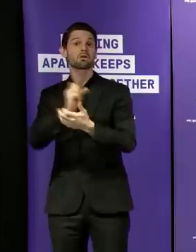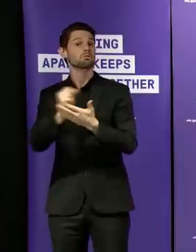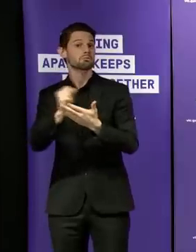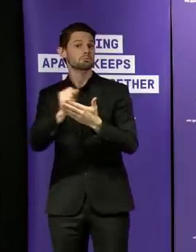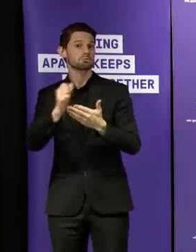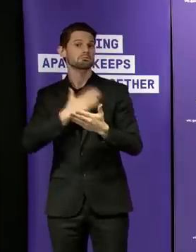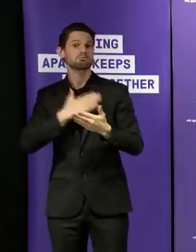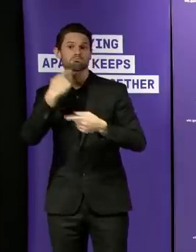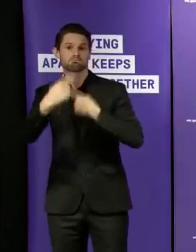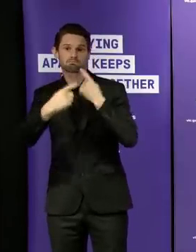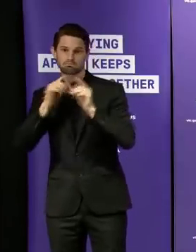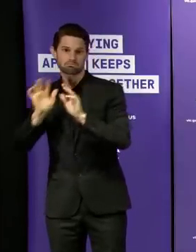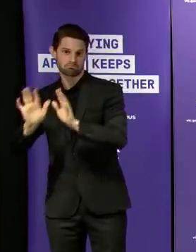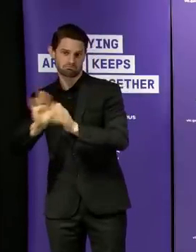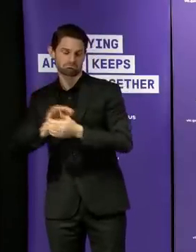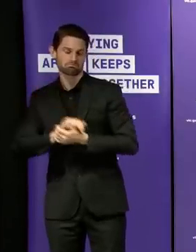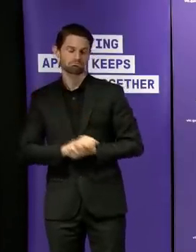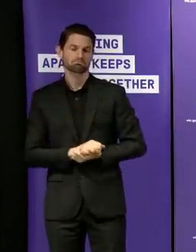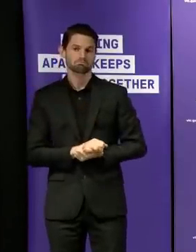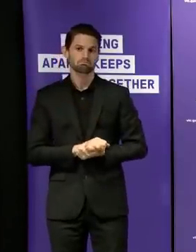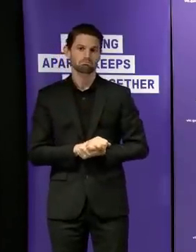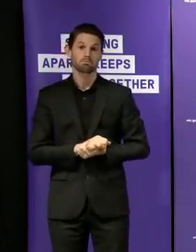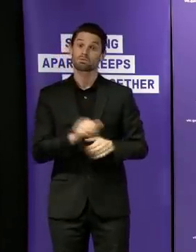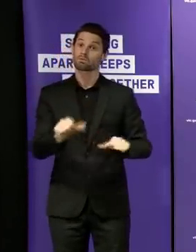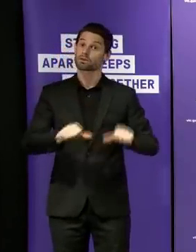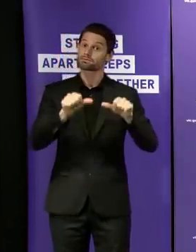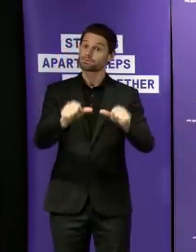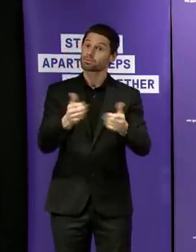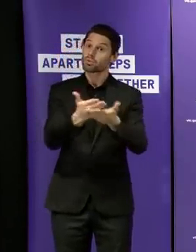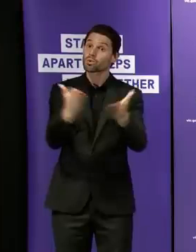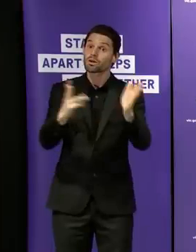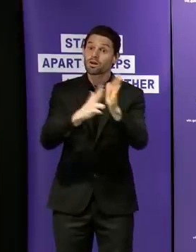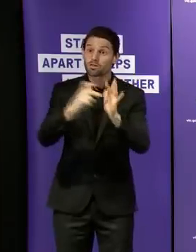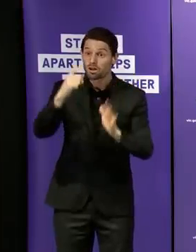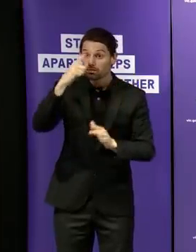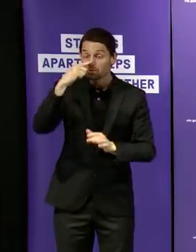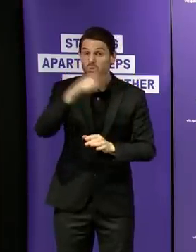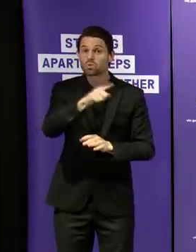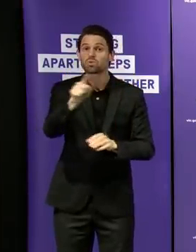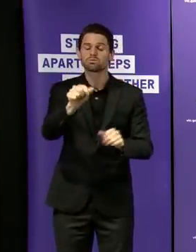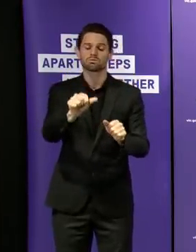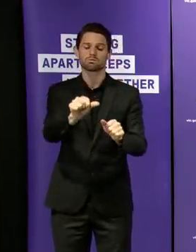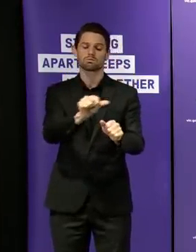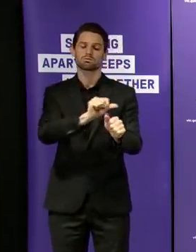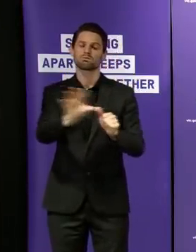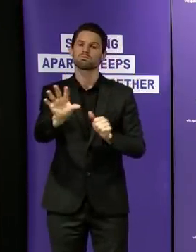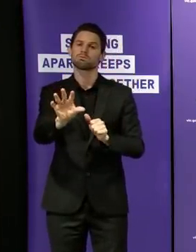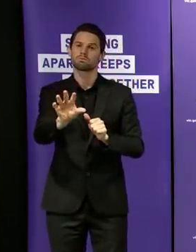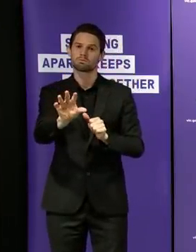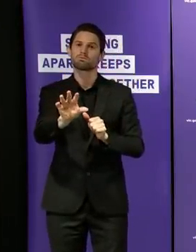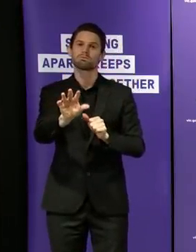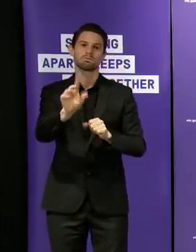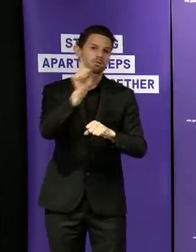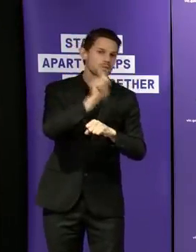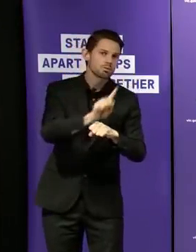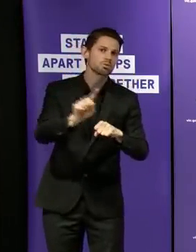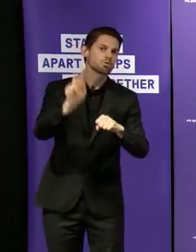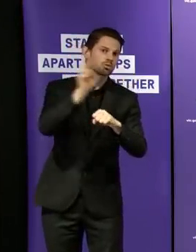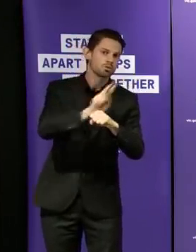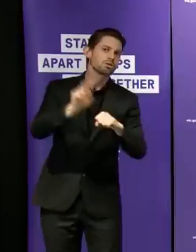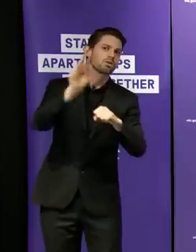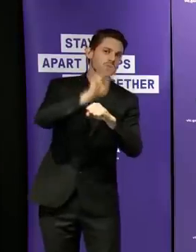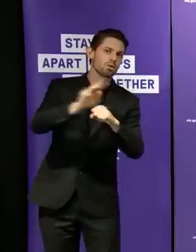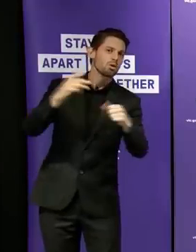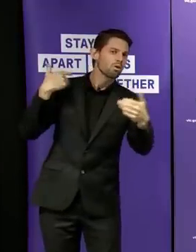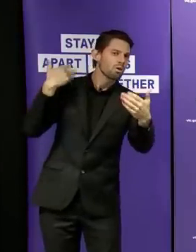to update you on. Victorians have done an amazing job over recent weeks and months. What it means